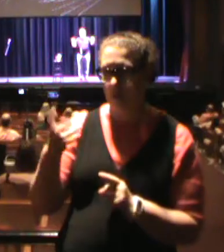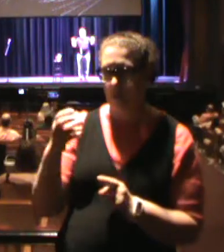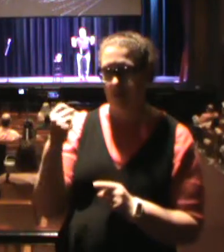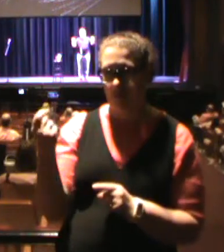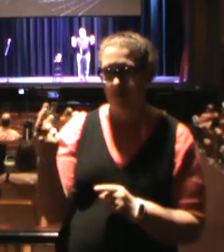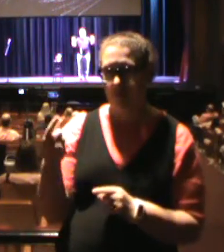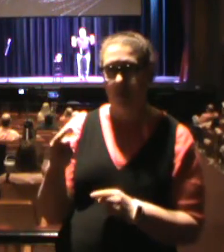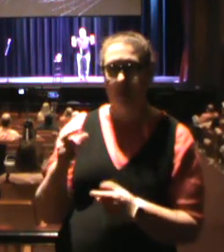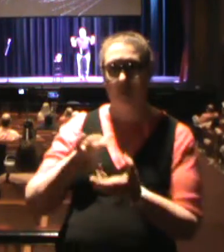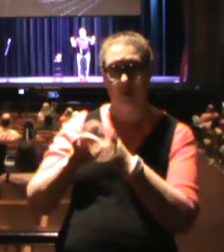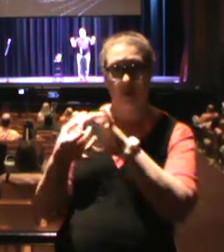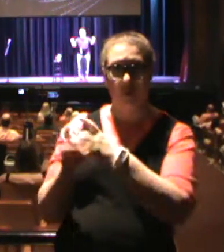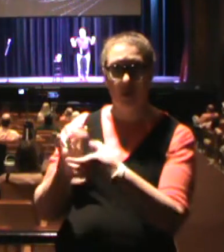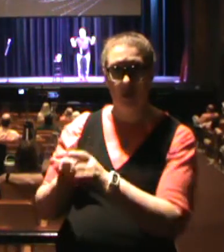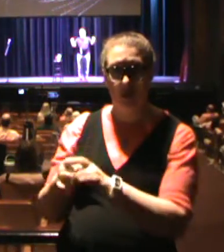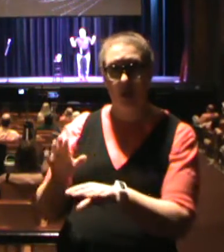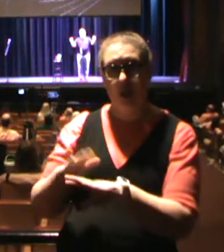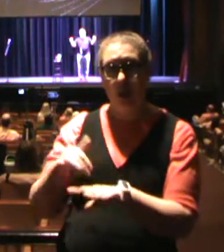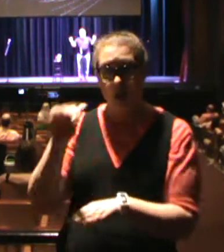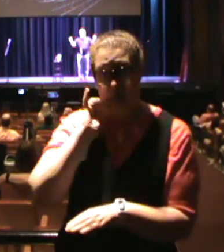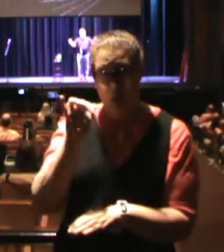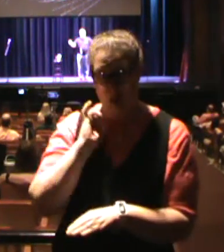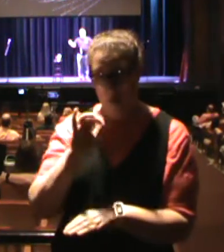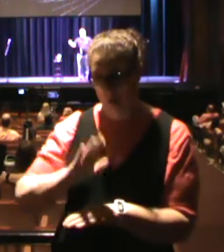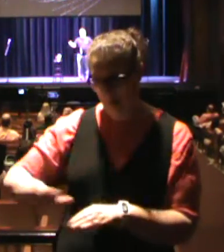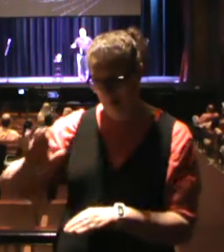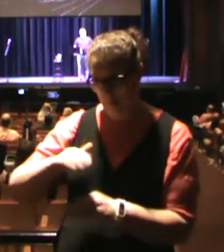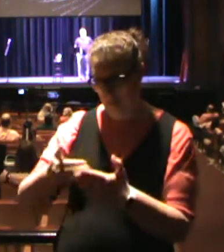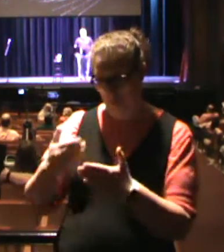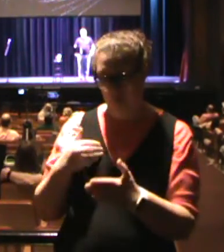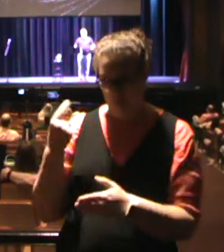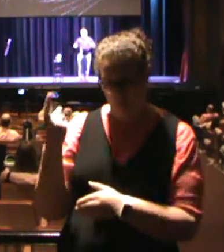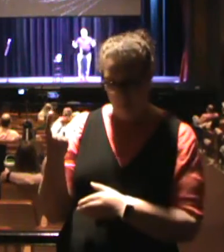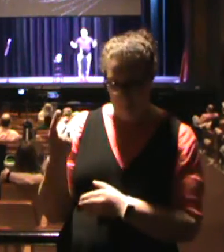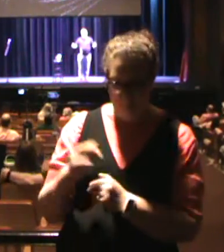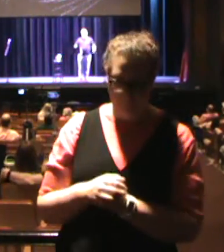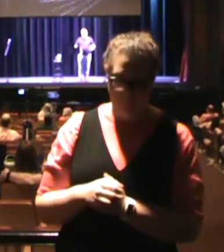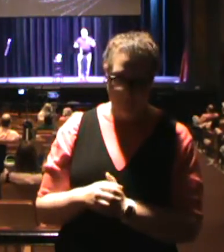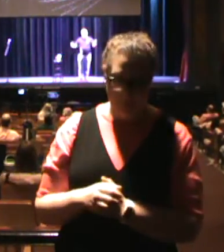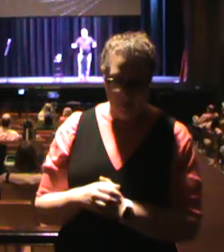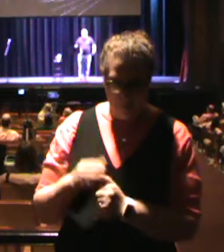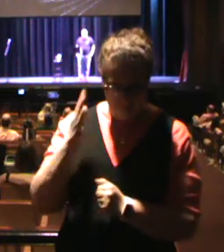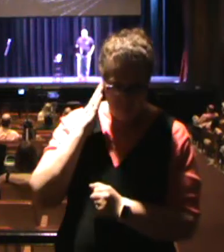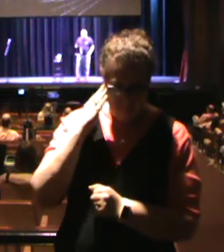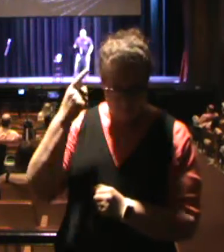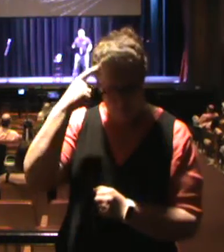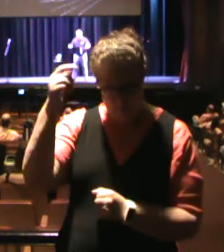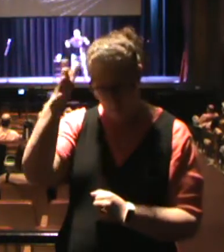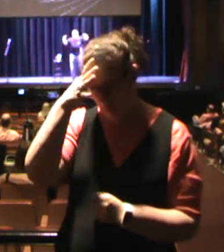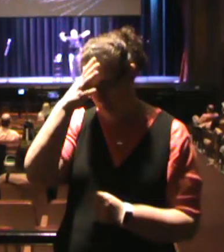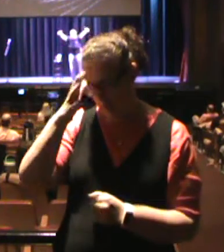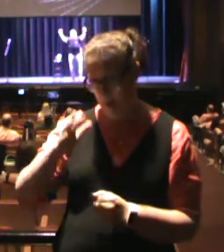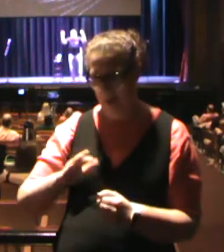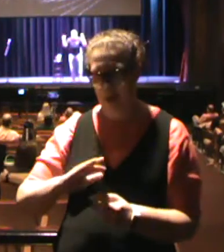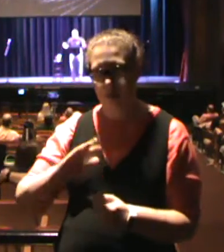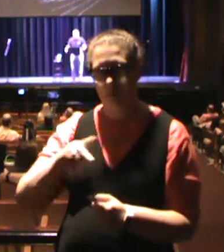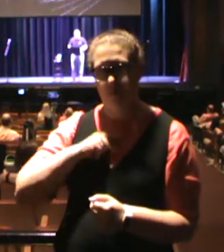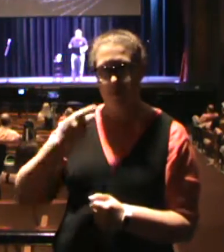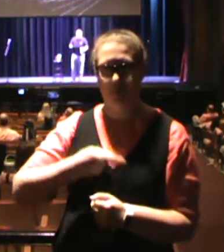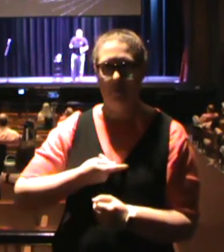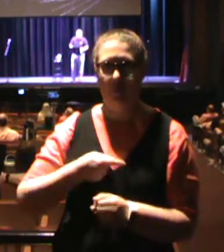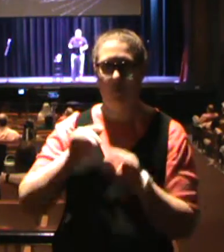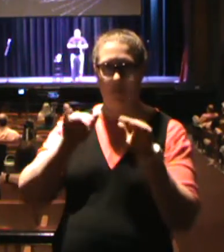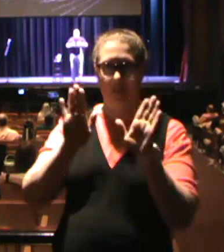chains on the alcohol section before 1 o'clock. And I know this because my dad used to get upset on Sunday